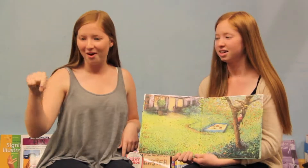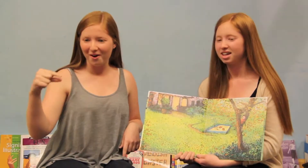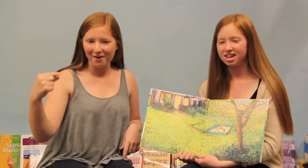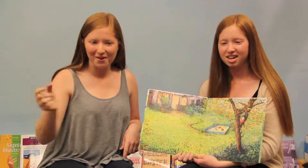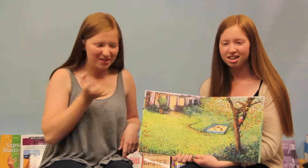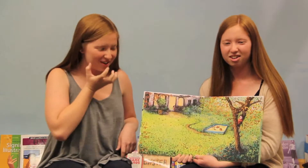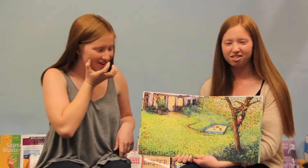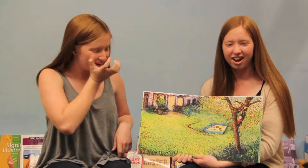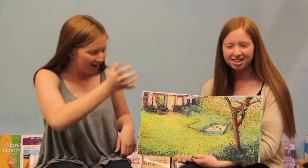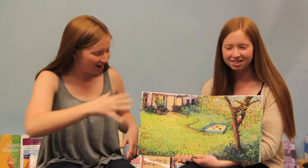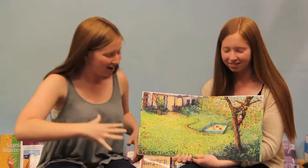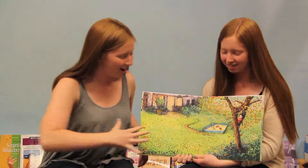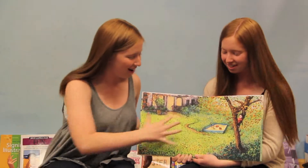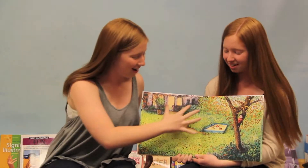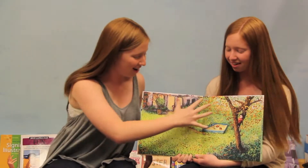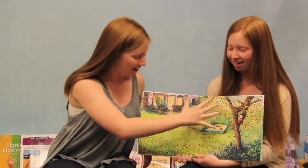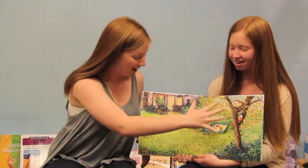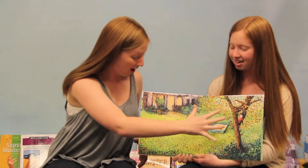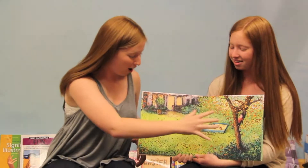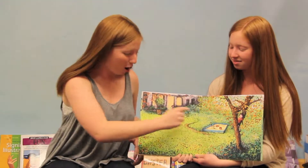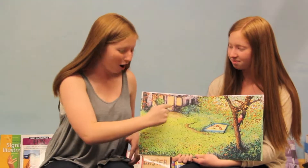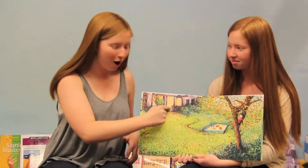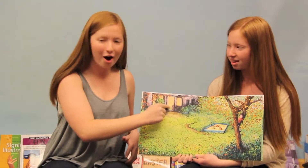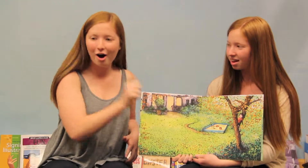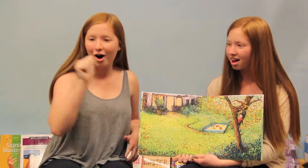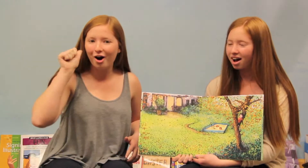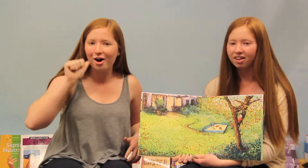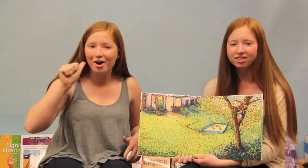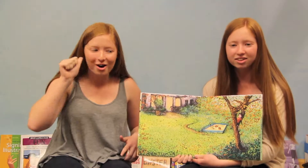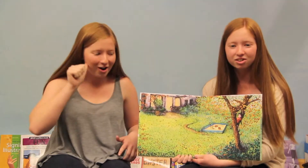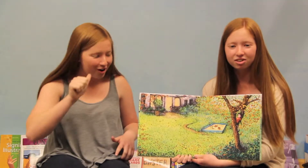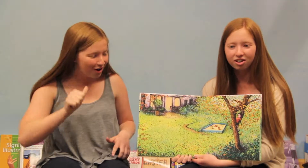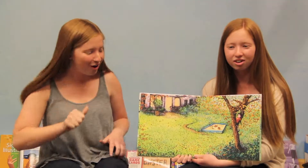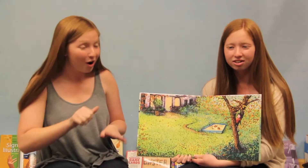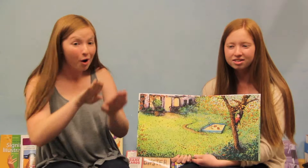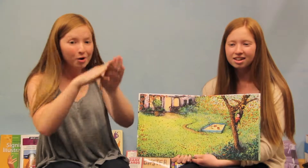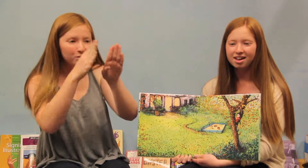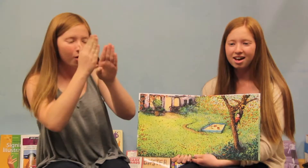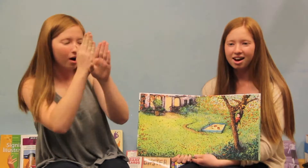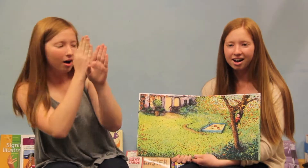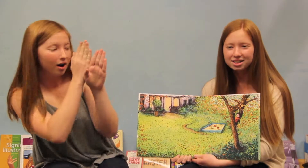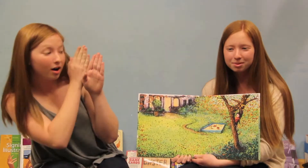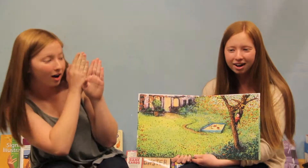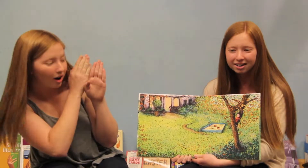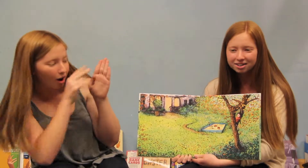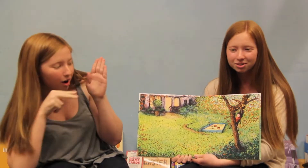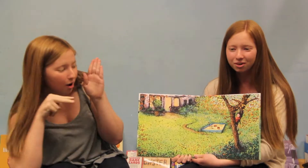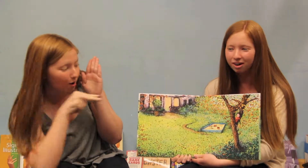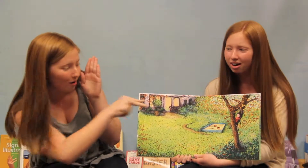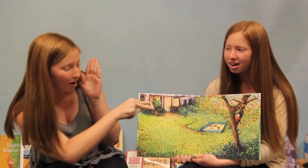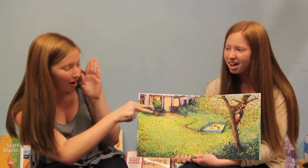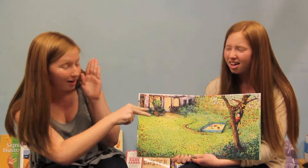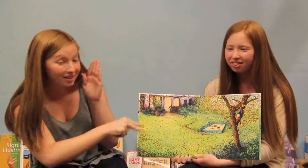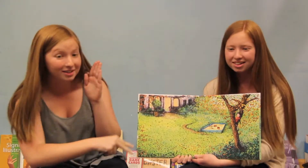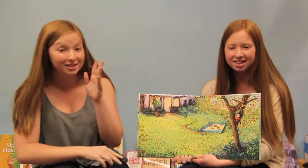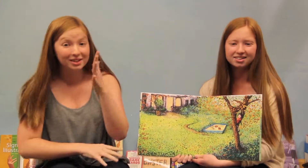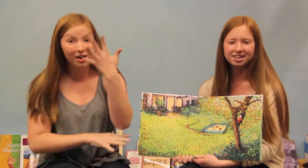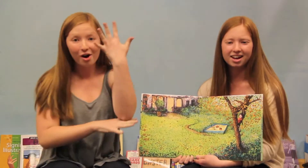in a grass filled yard a little girl hides behind a door looks outside